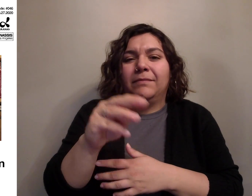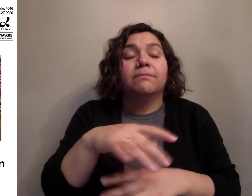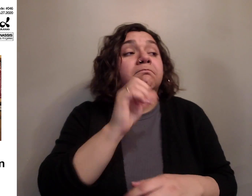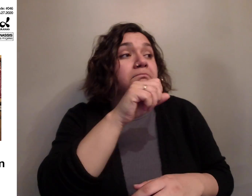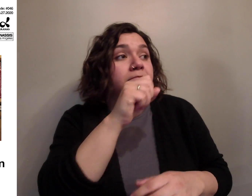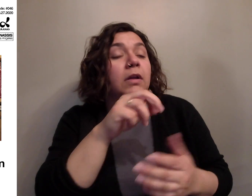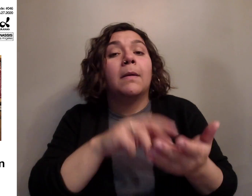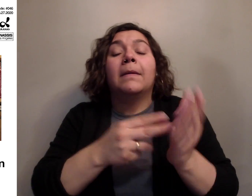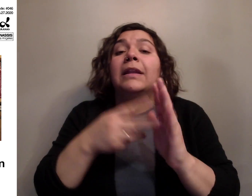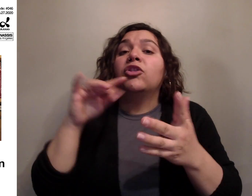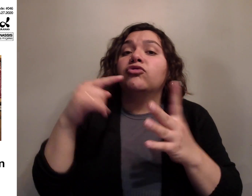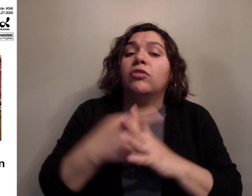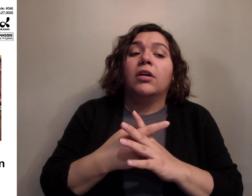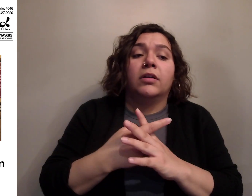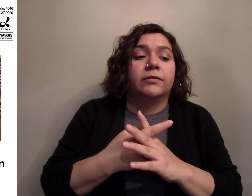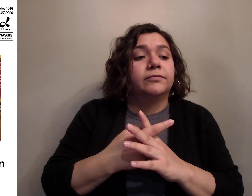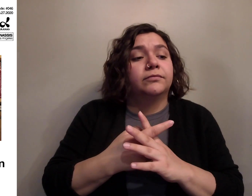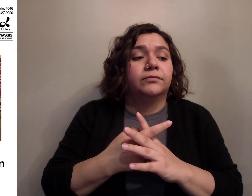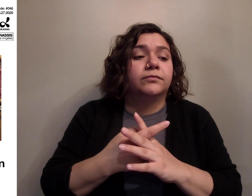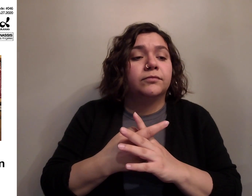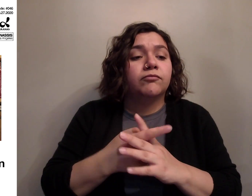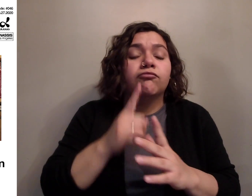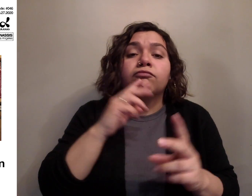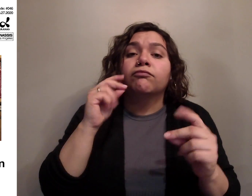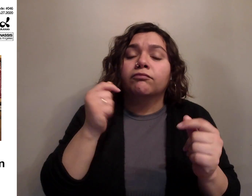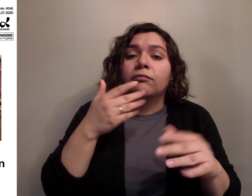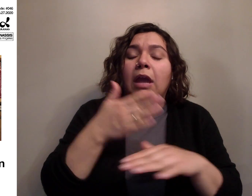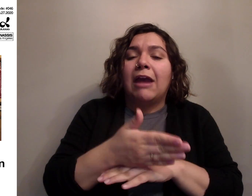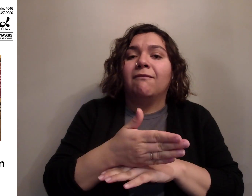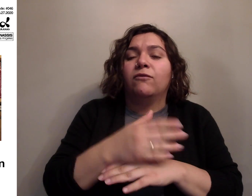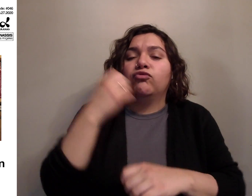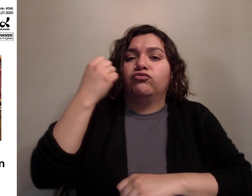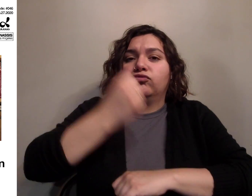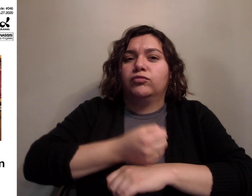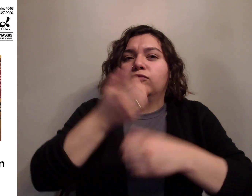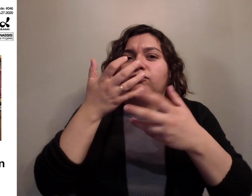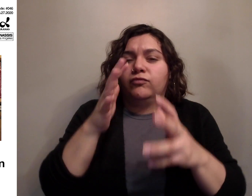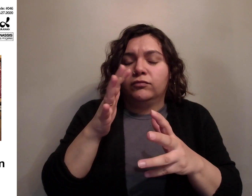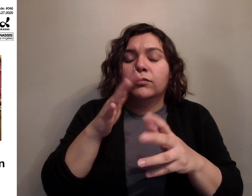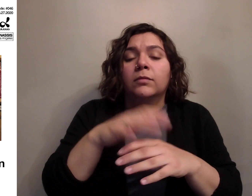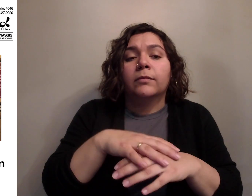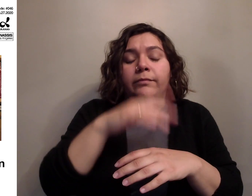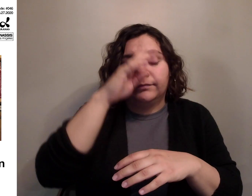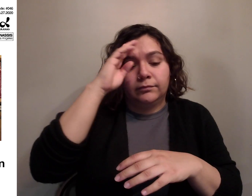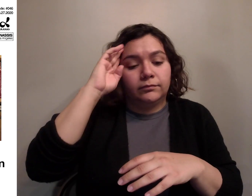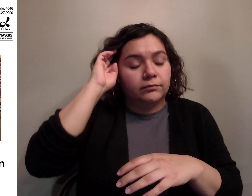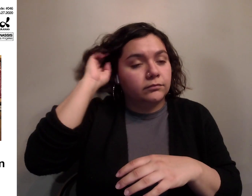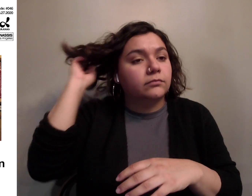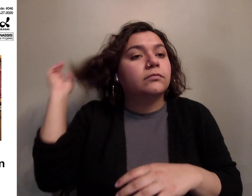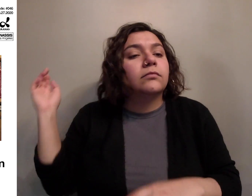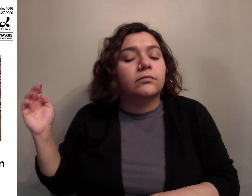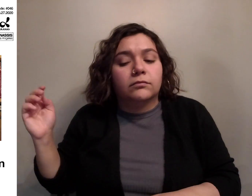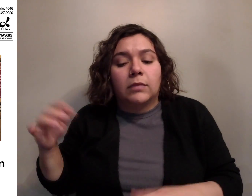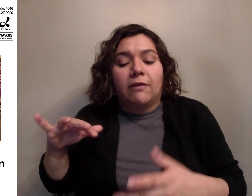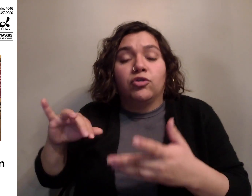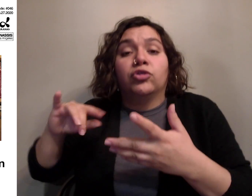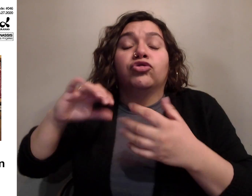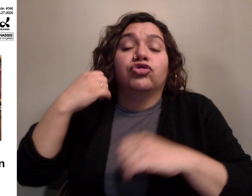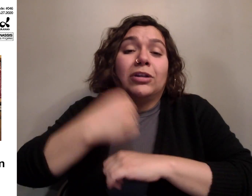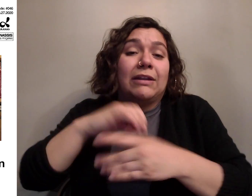live streams, and this is something which began really immediately after the shutdown.